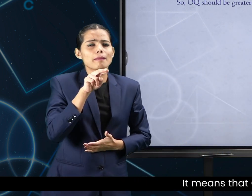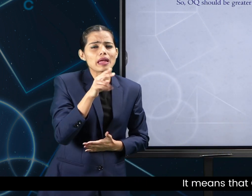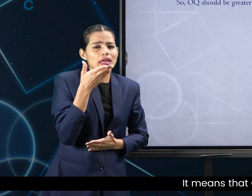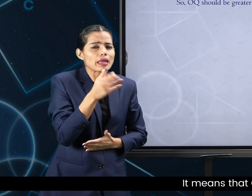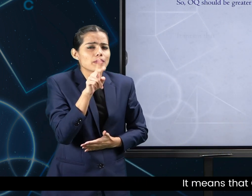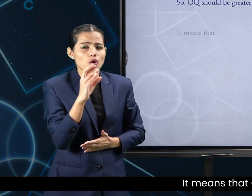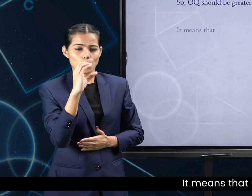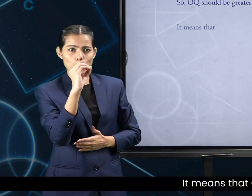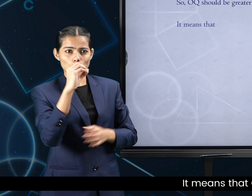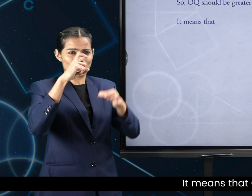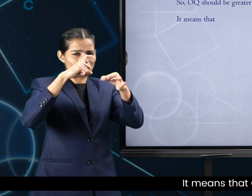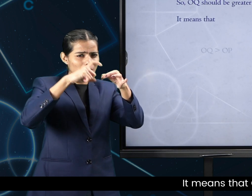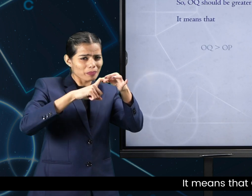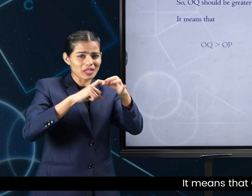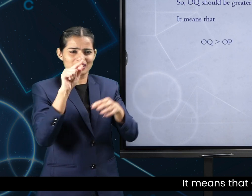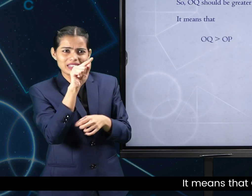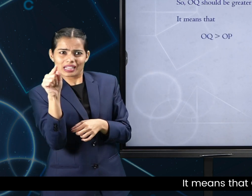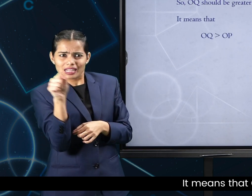It means that OQ greater than OP.